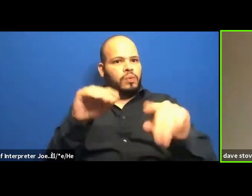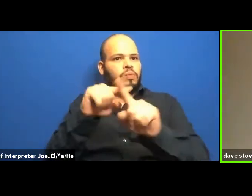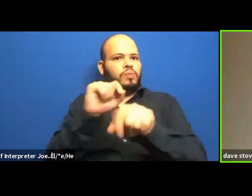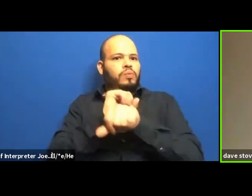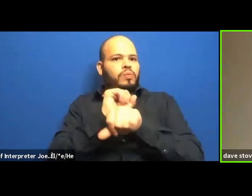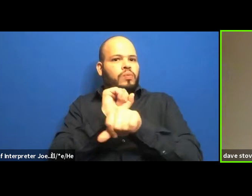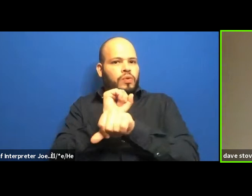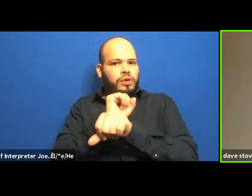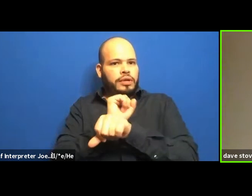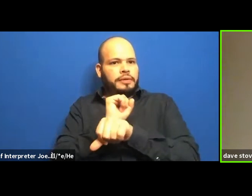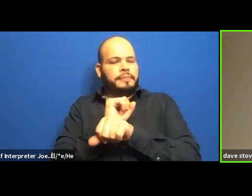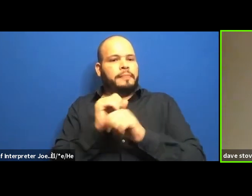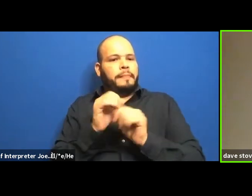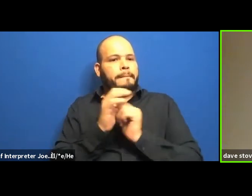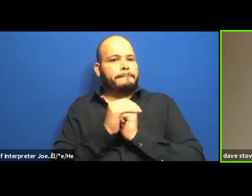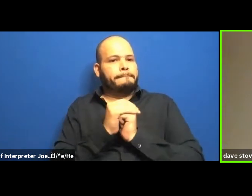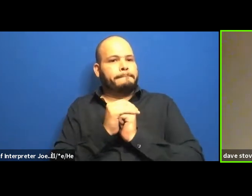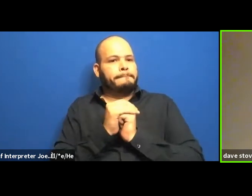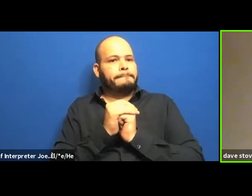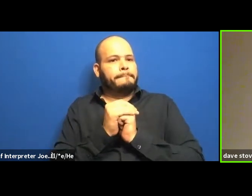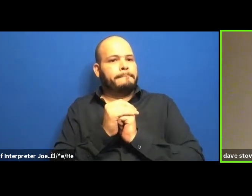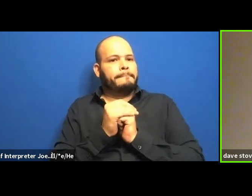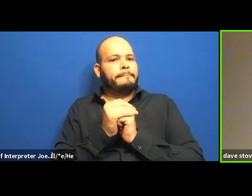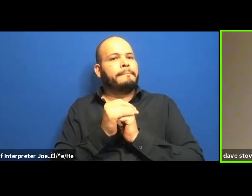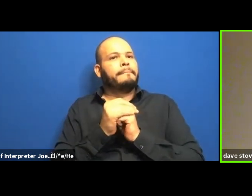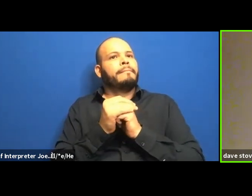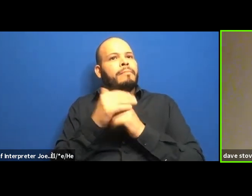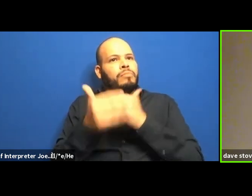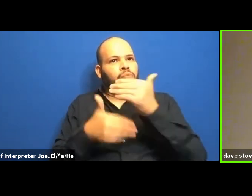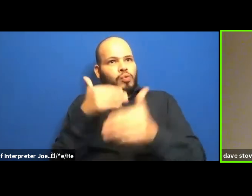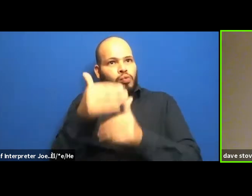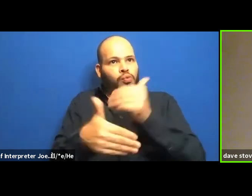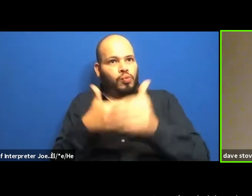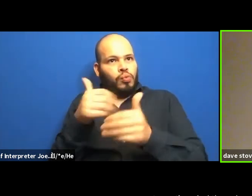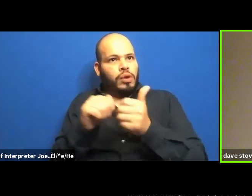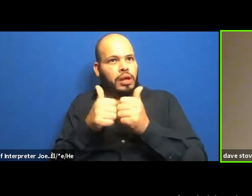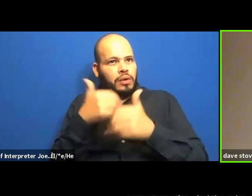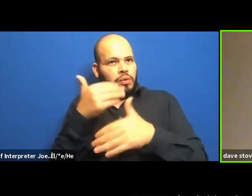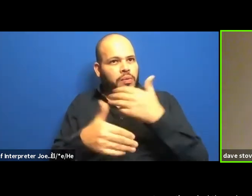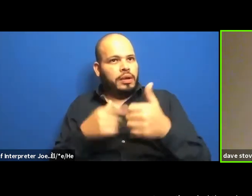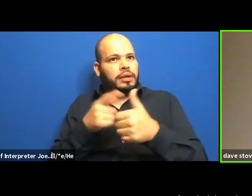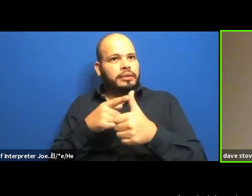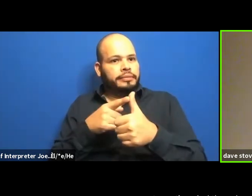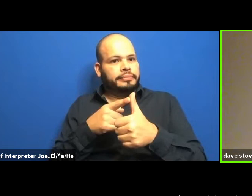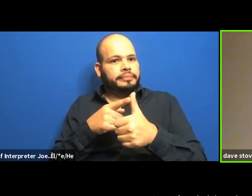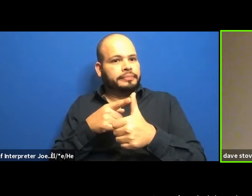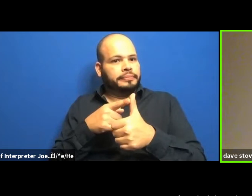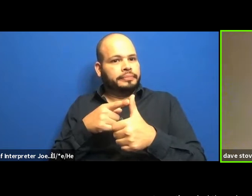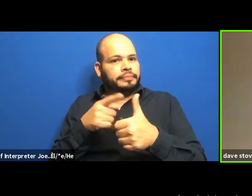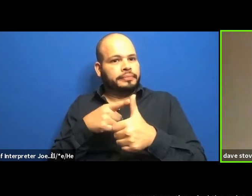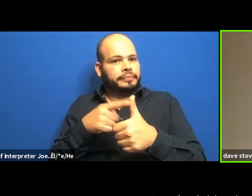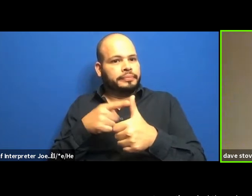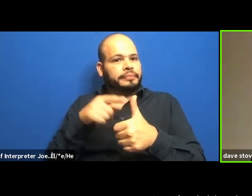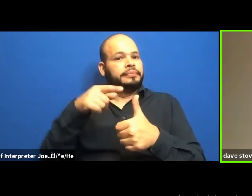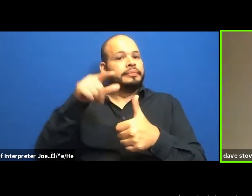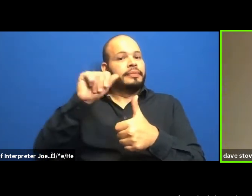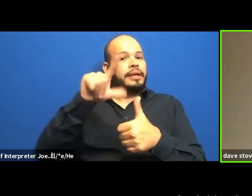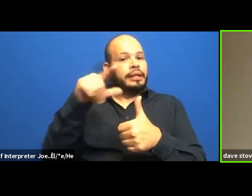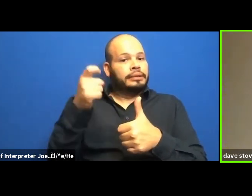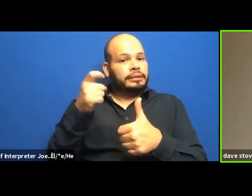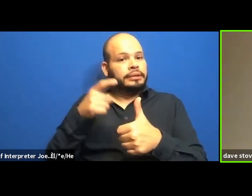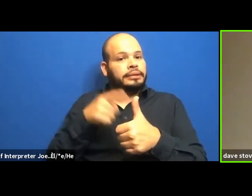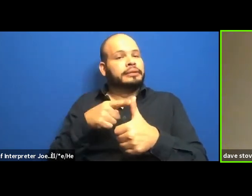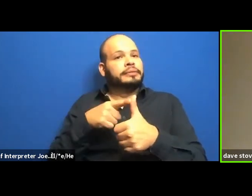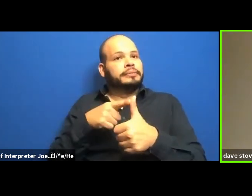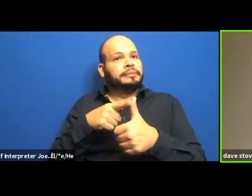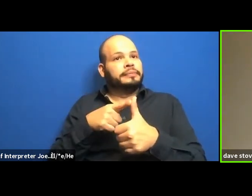order, this order will go Alex, Anne, Ja'Kayla, and then Caleb. And